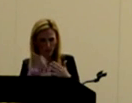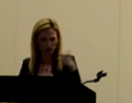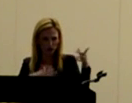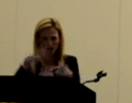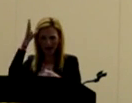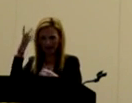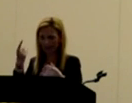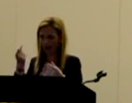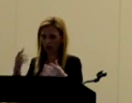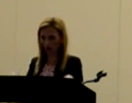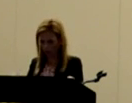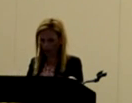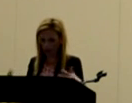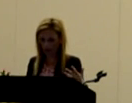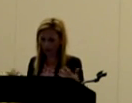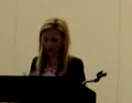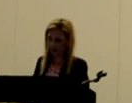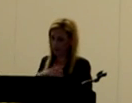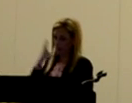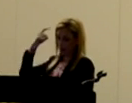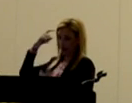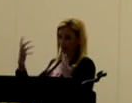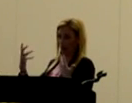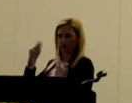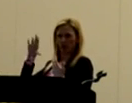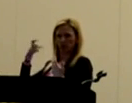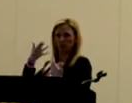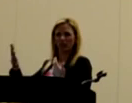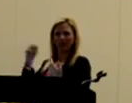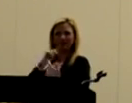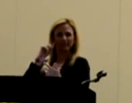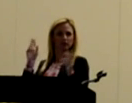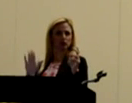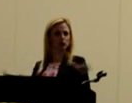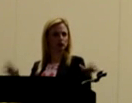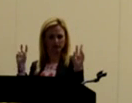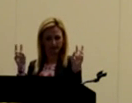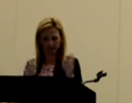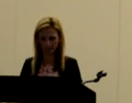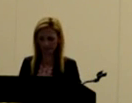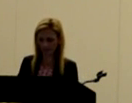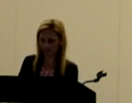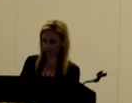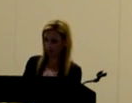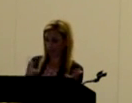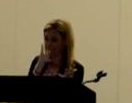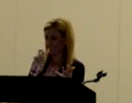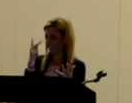idea what she or my dad would do. Because in my mother's mind, there were no such thing as deaf children. She'd never